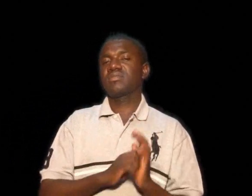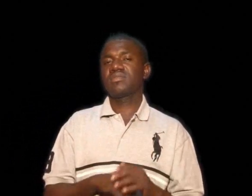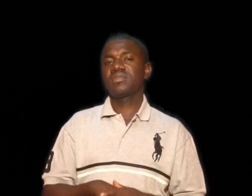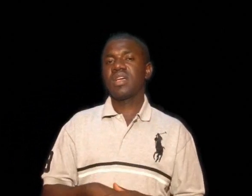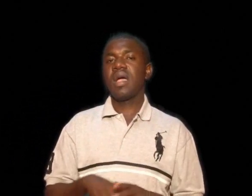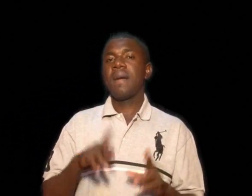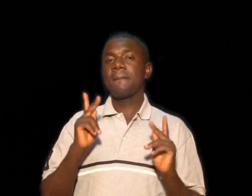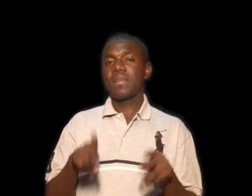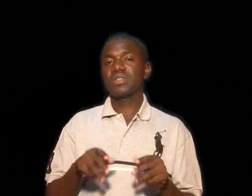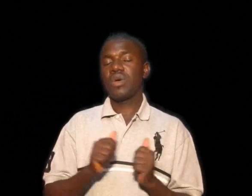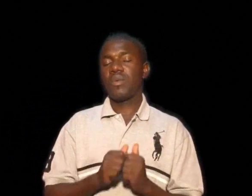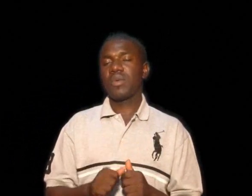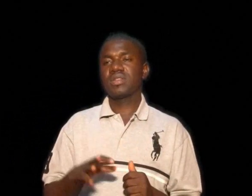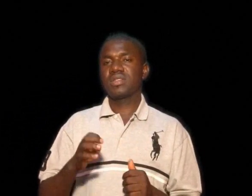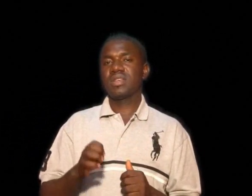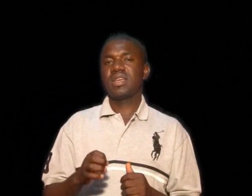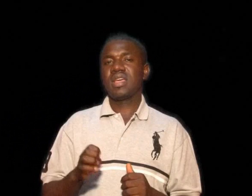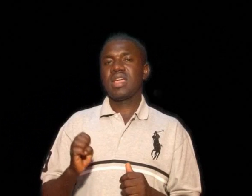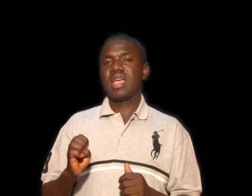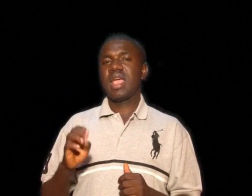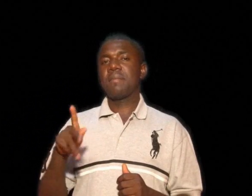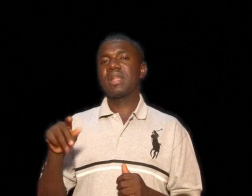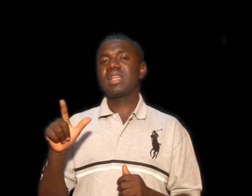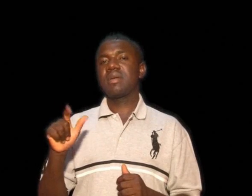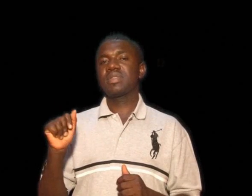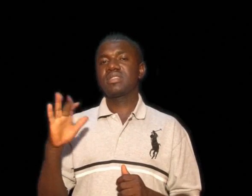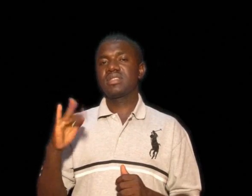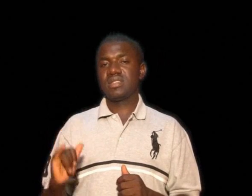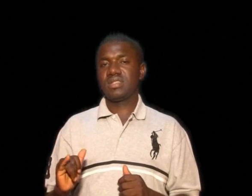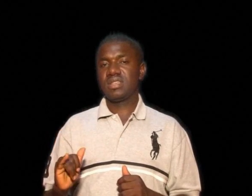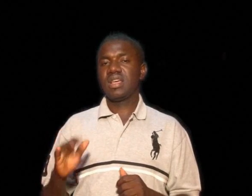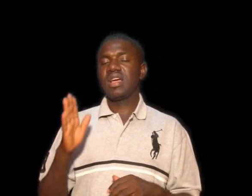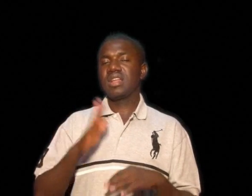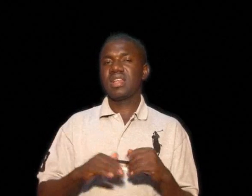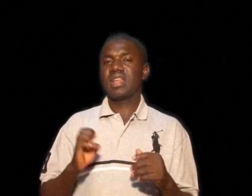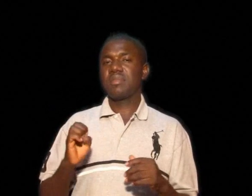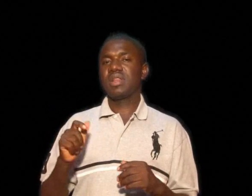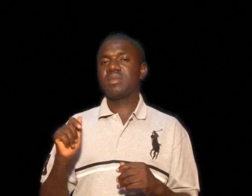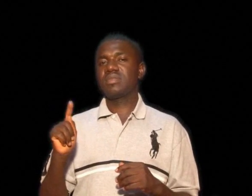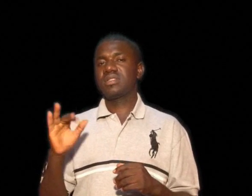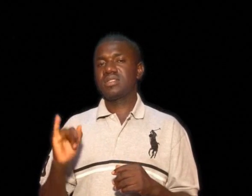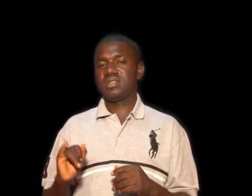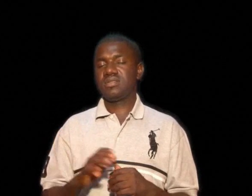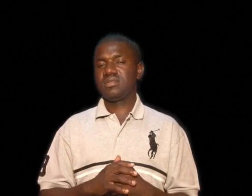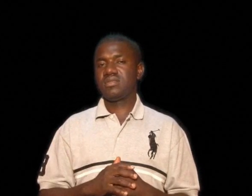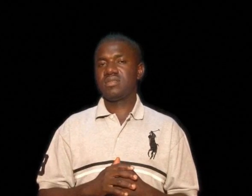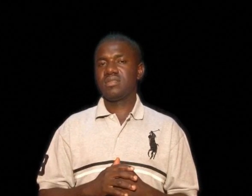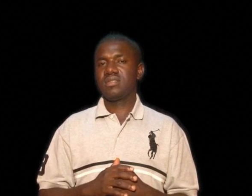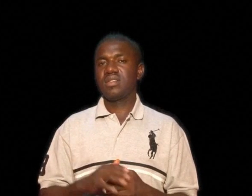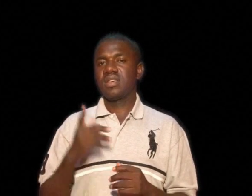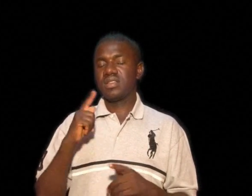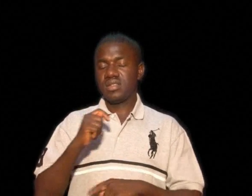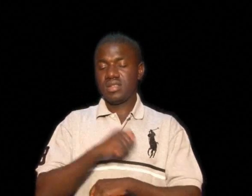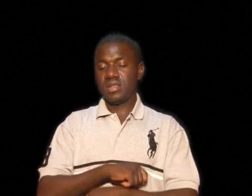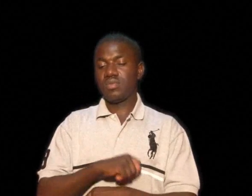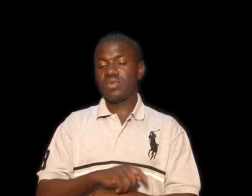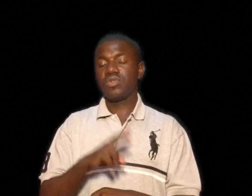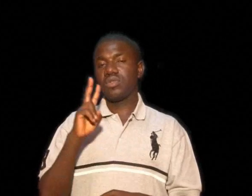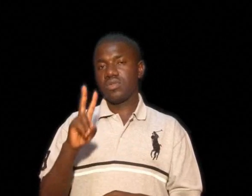example, persons with epilepsy rather than epileptics. See Table 2 for suggestions of appropriate terminology.